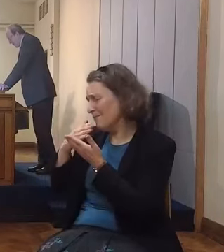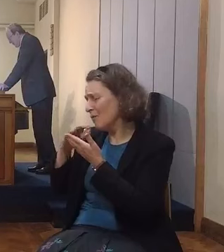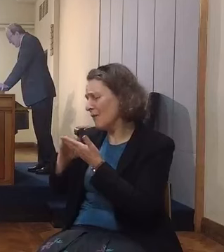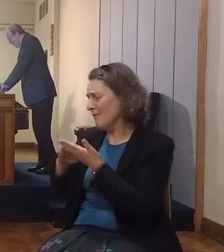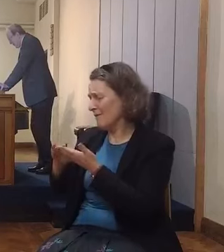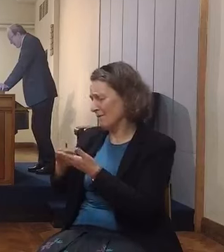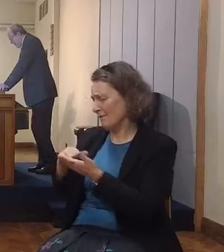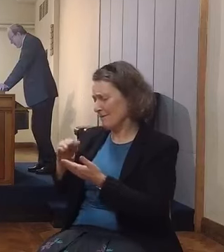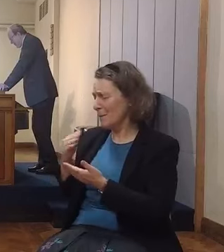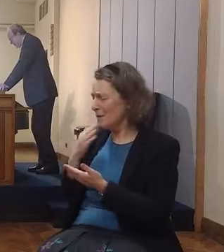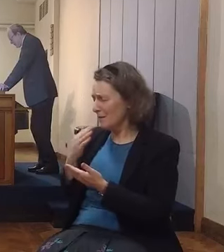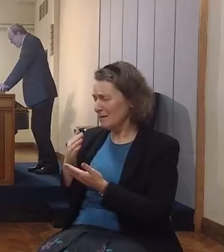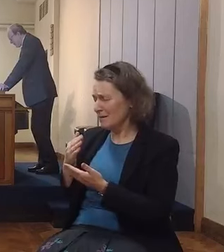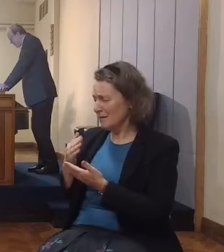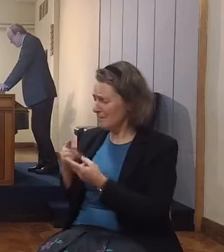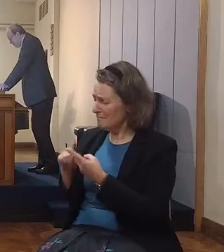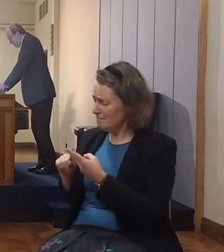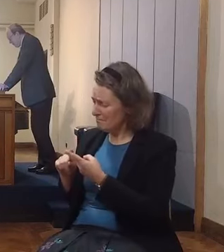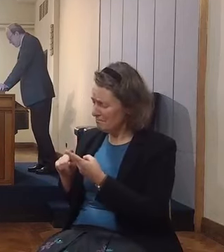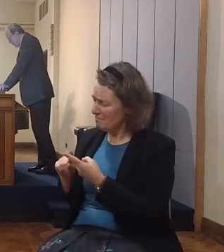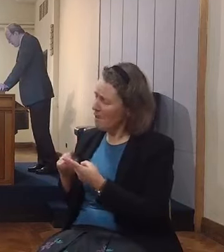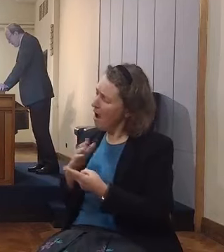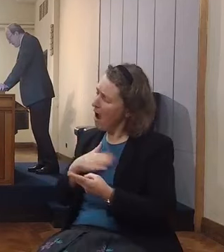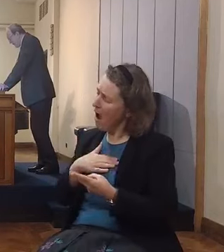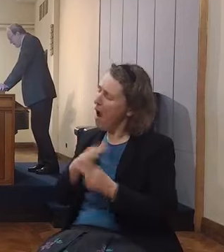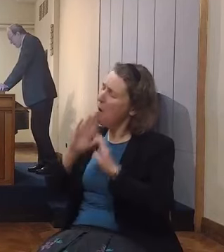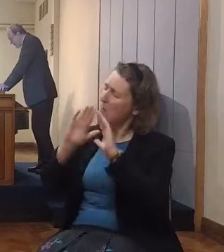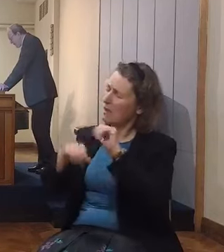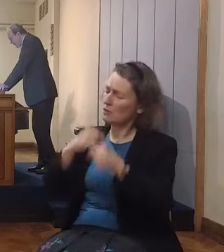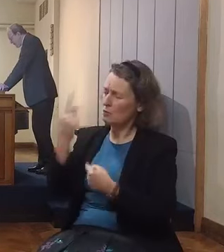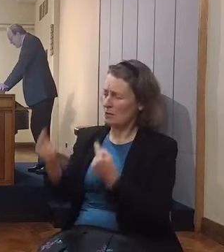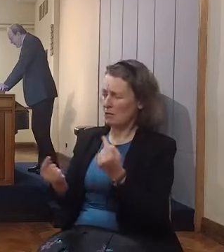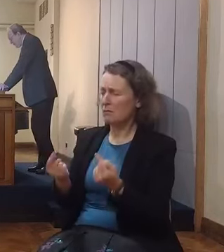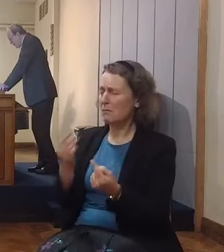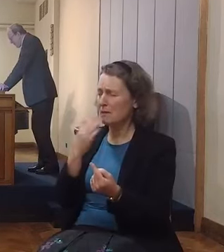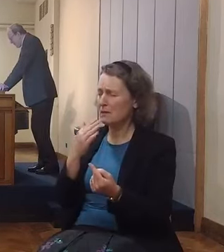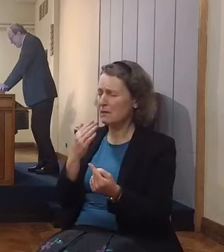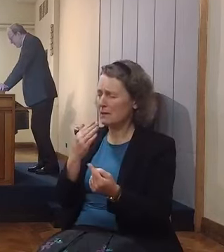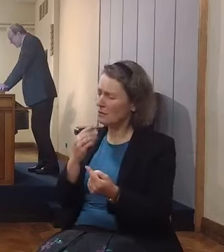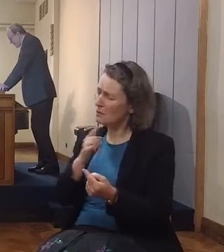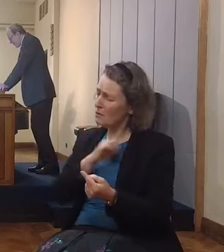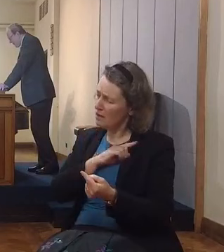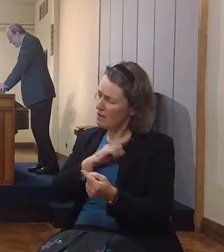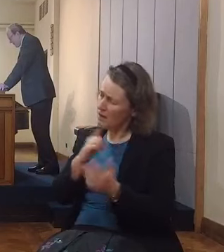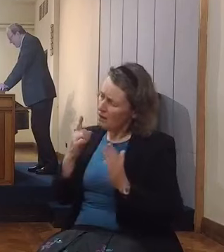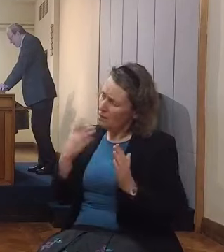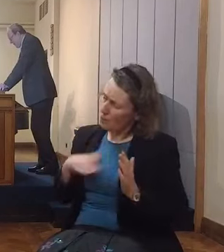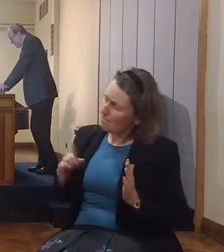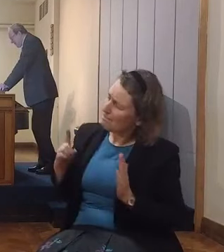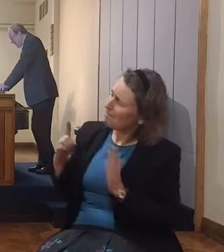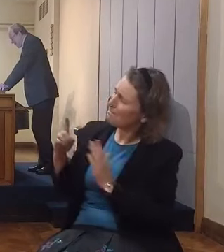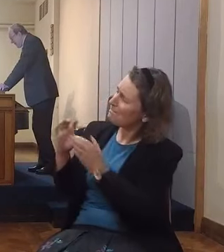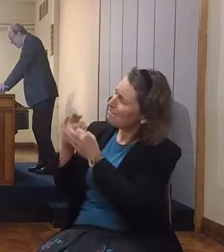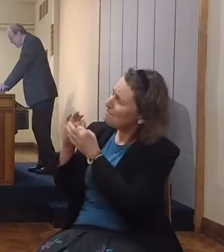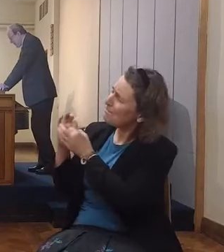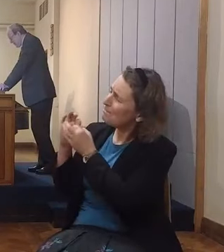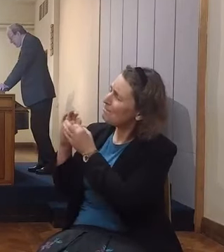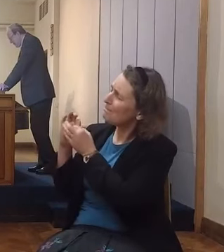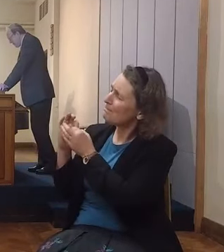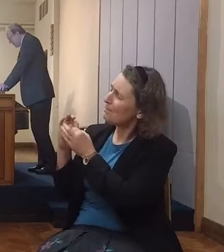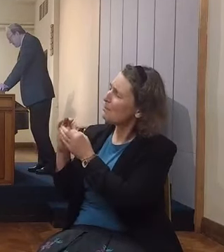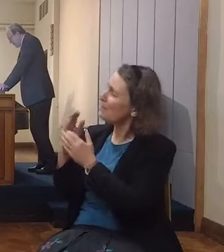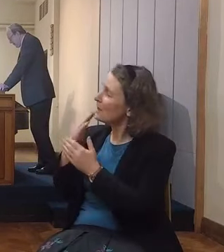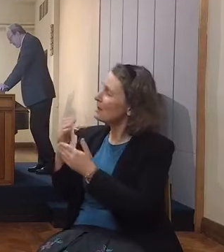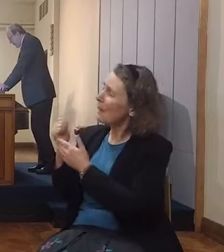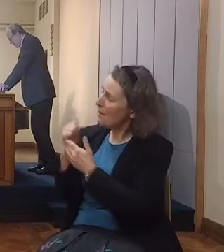Lord, bless our hearts as we come before thee. Grant us true earnestness and a desire for